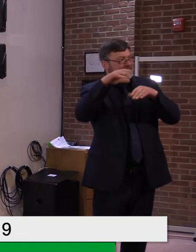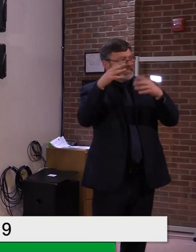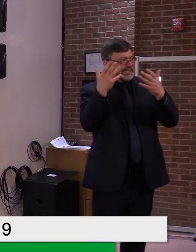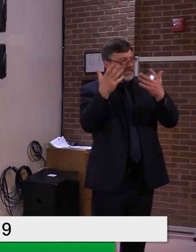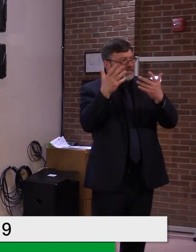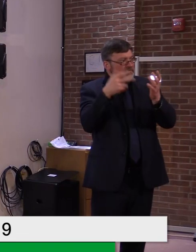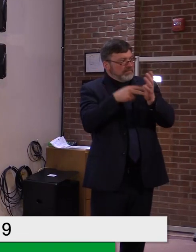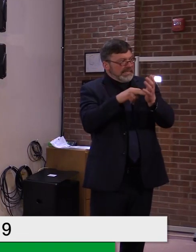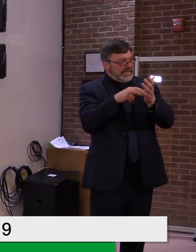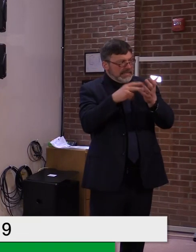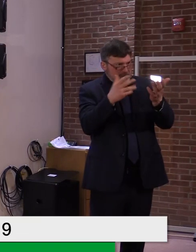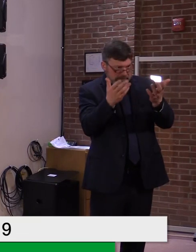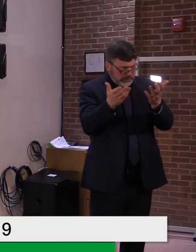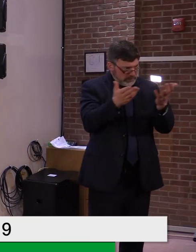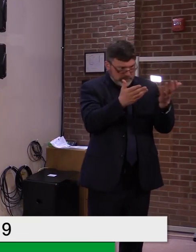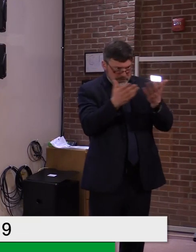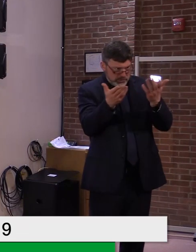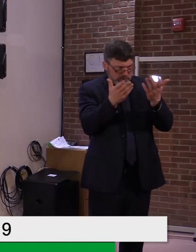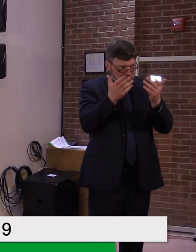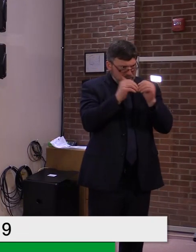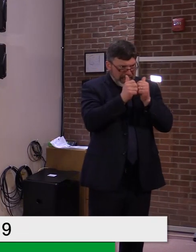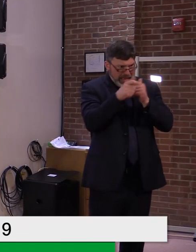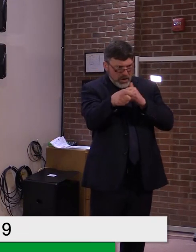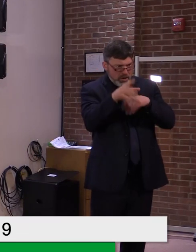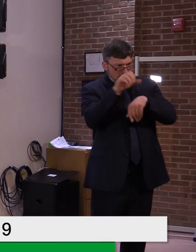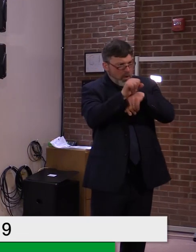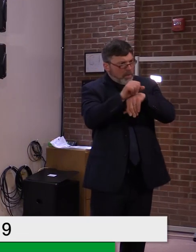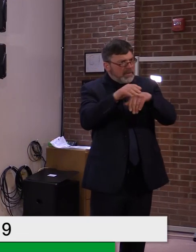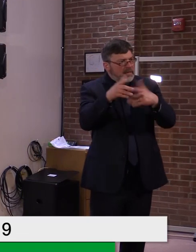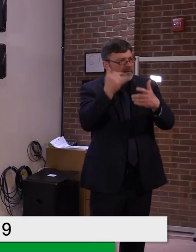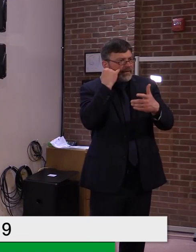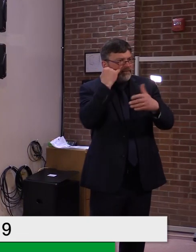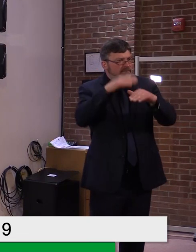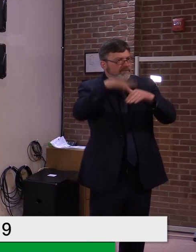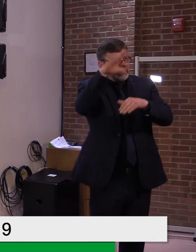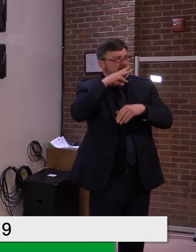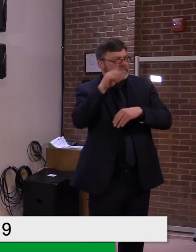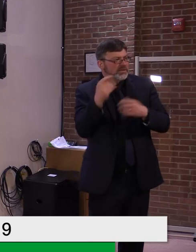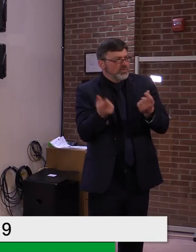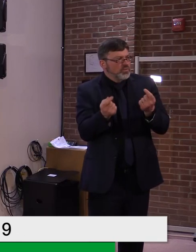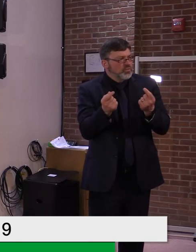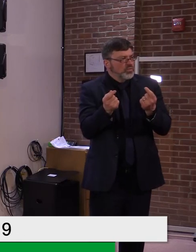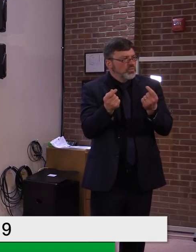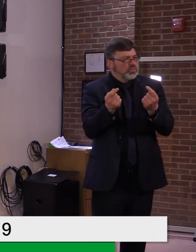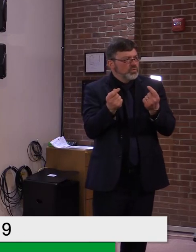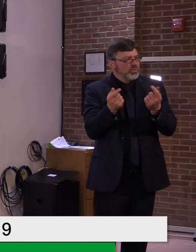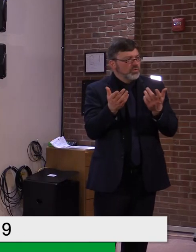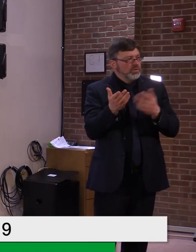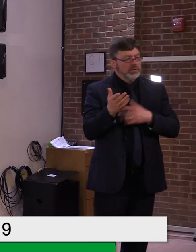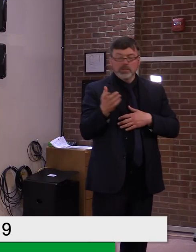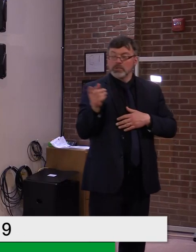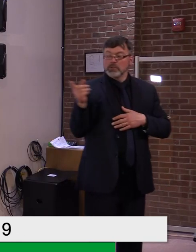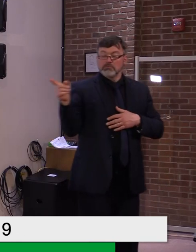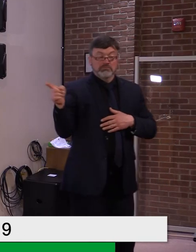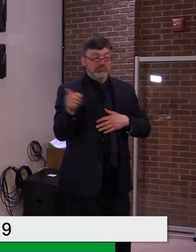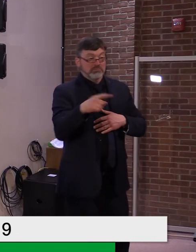I wasn't aware of it happening on the state system. I do recall that it did happen on a couple of the